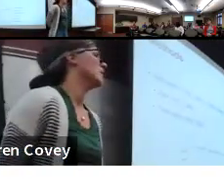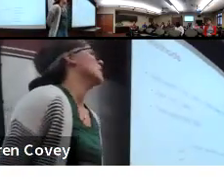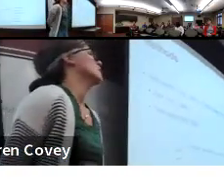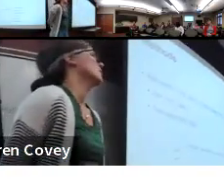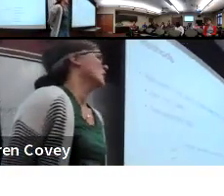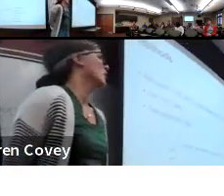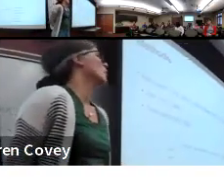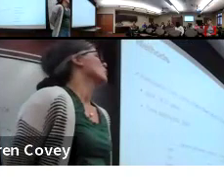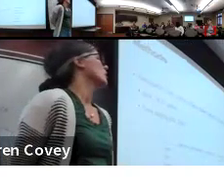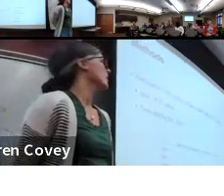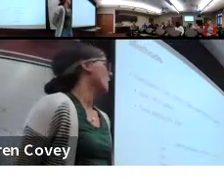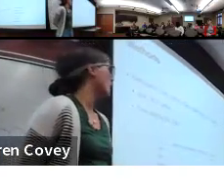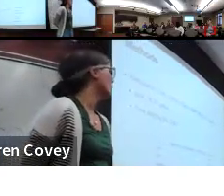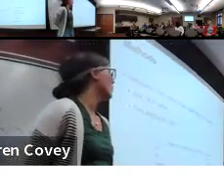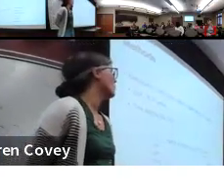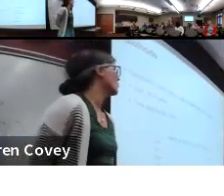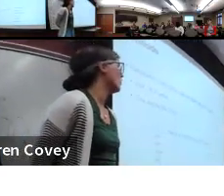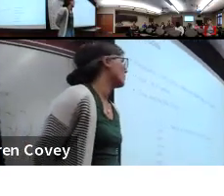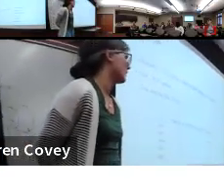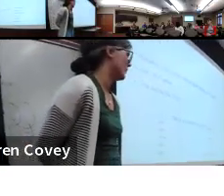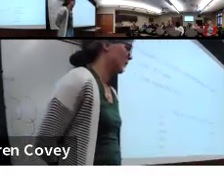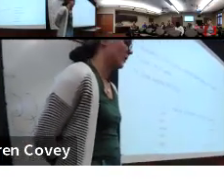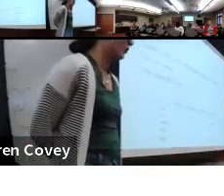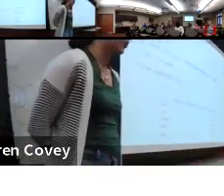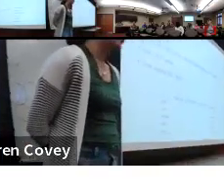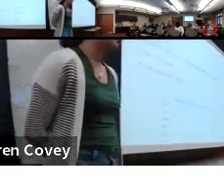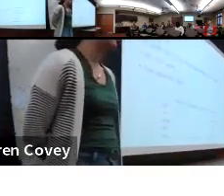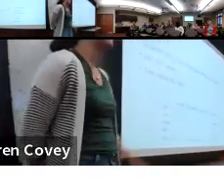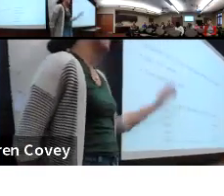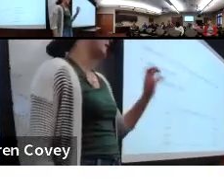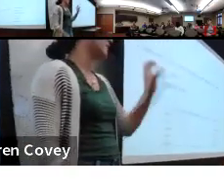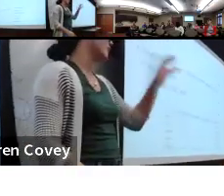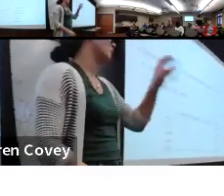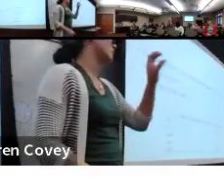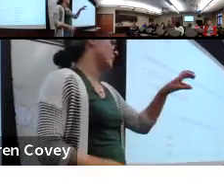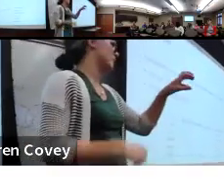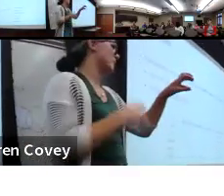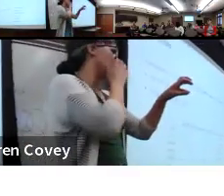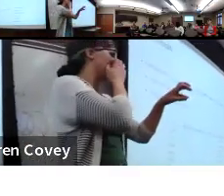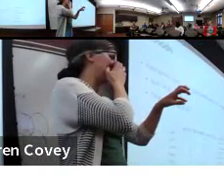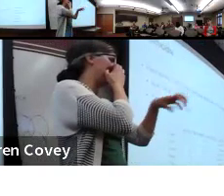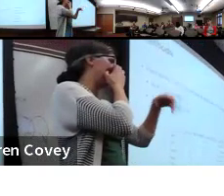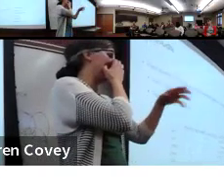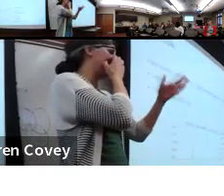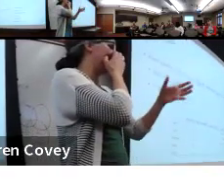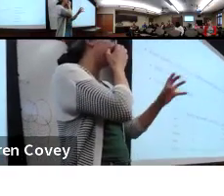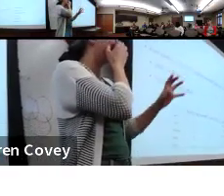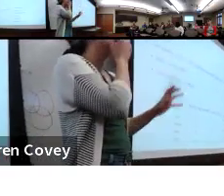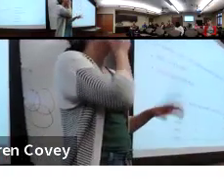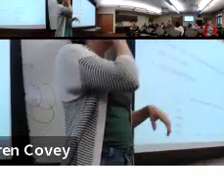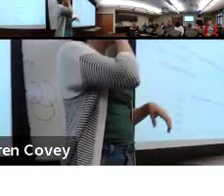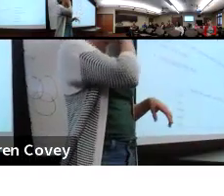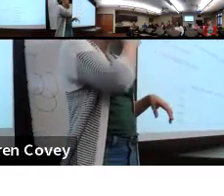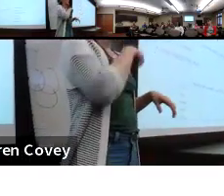like distance and quality? No, we use a quite specific definition. So introduced was any first mention of an